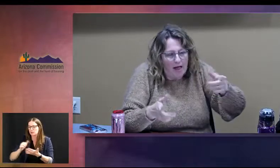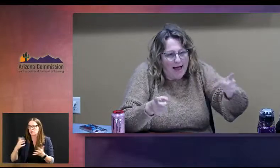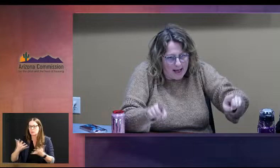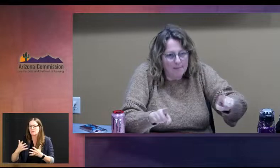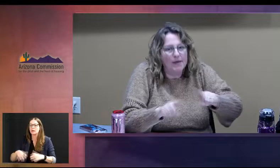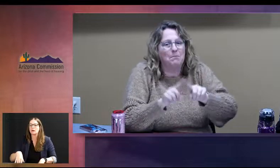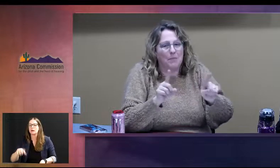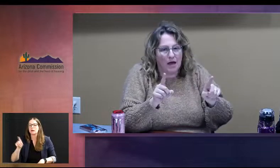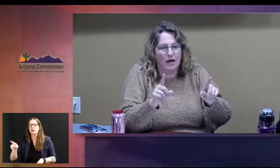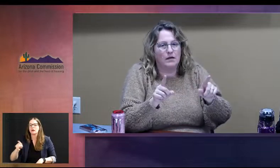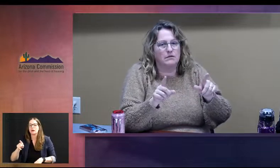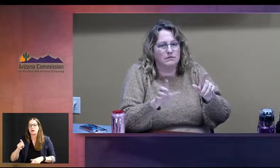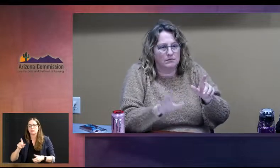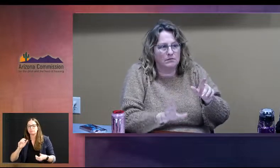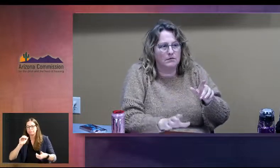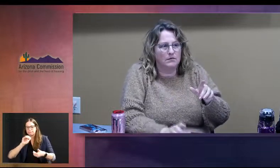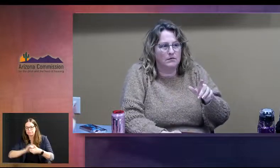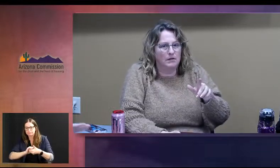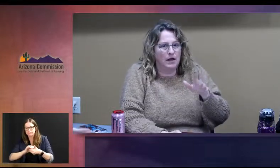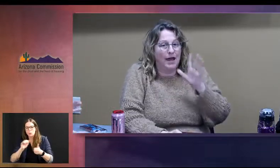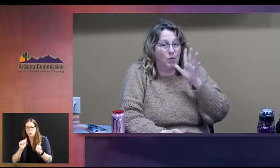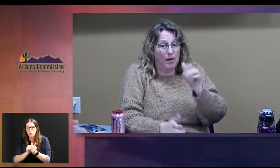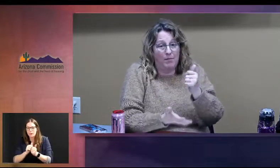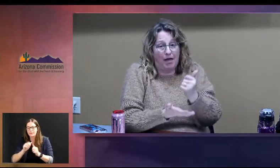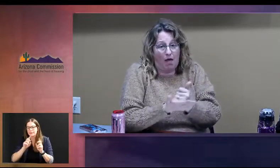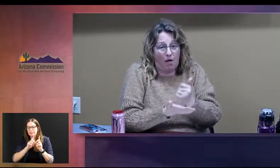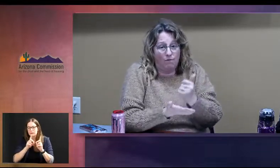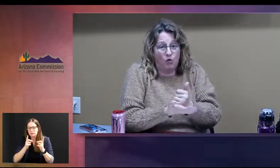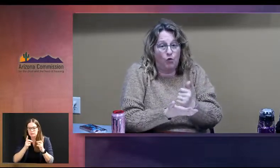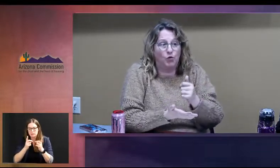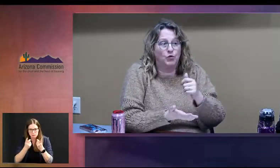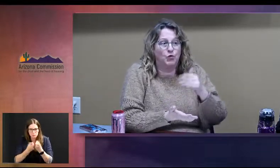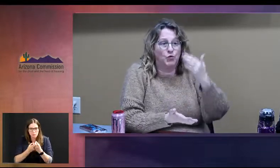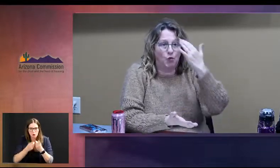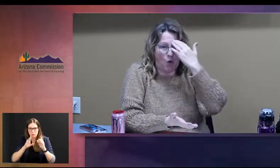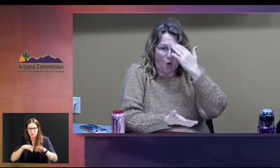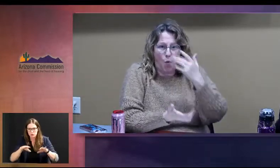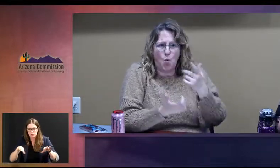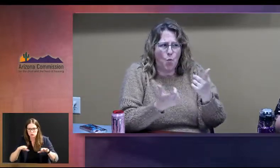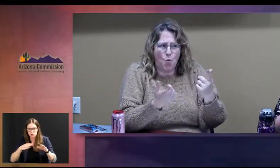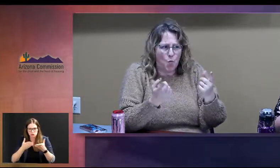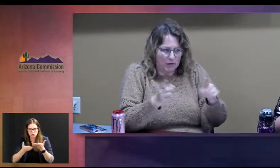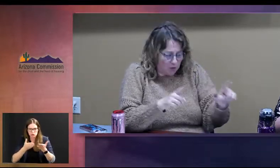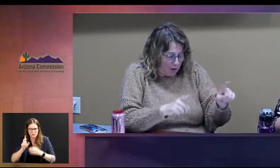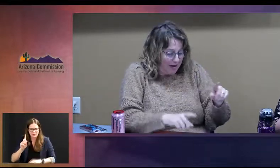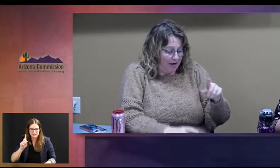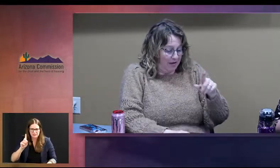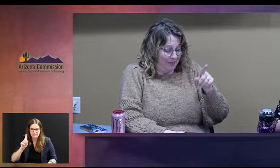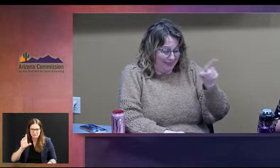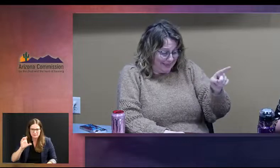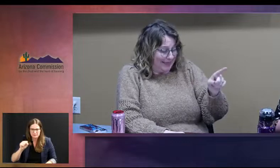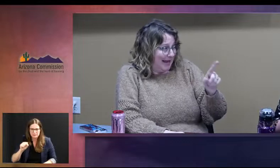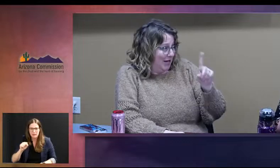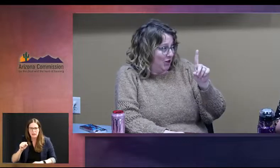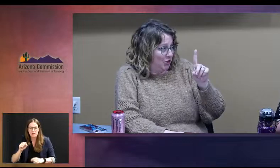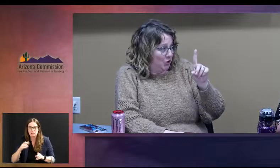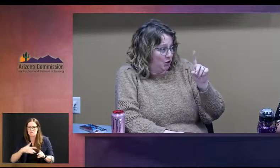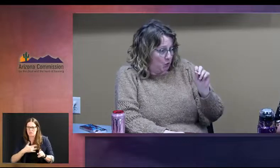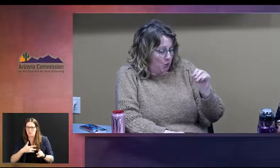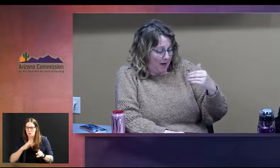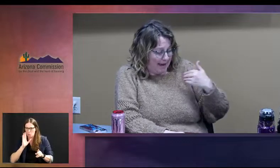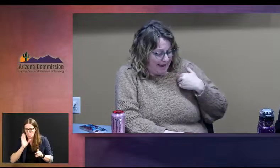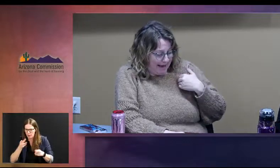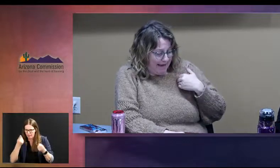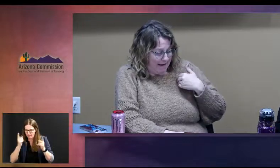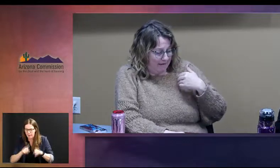collaboration with DCS, which I'm sure will happen, but I think it would be helpful to know what's going on.